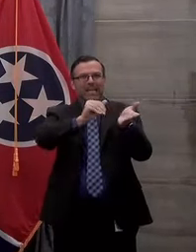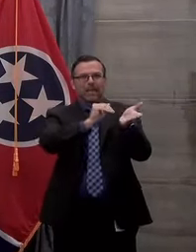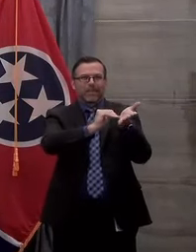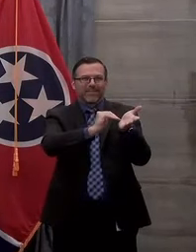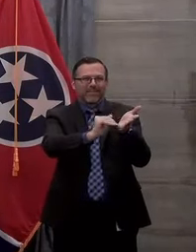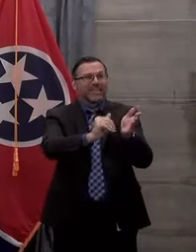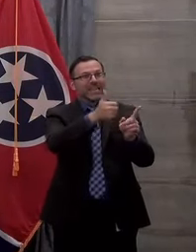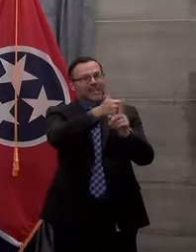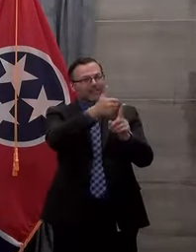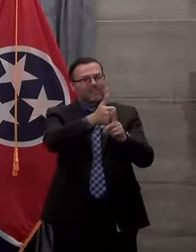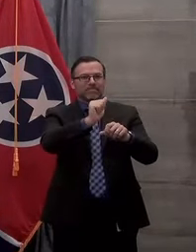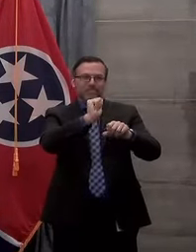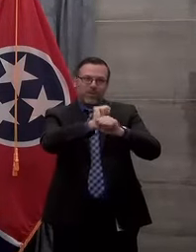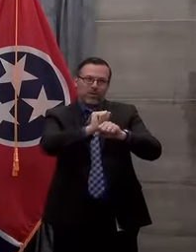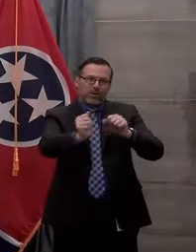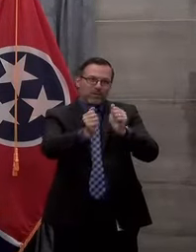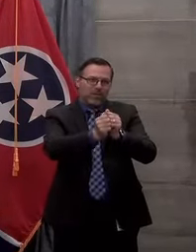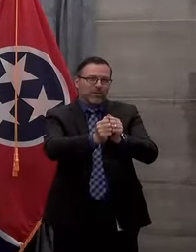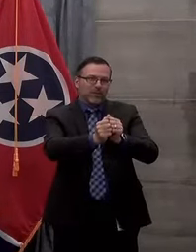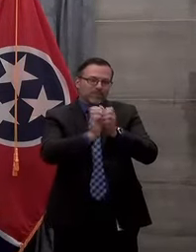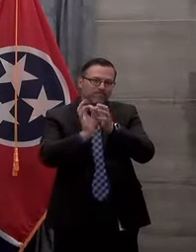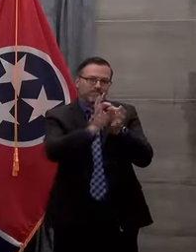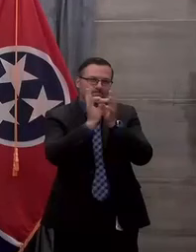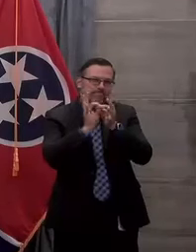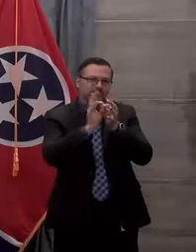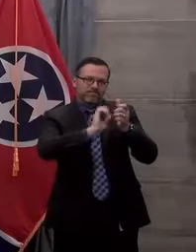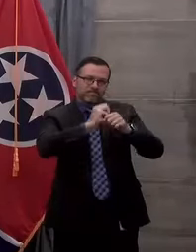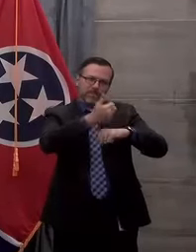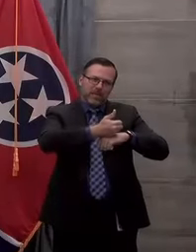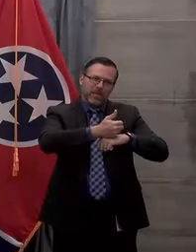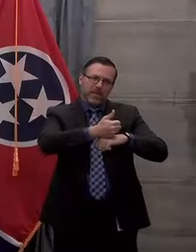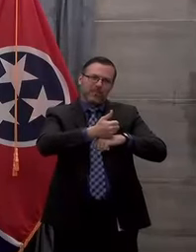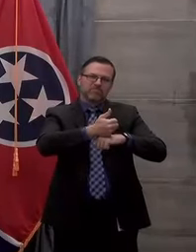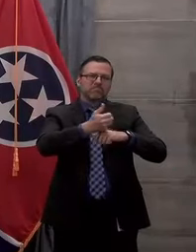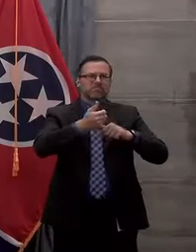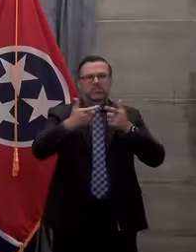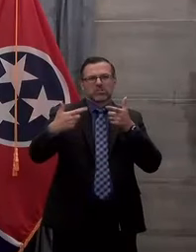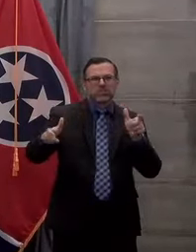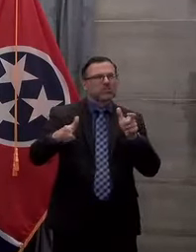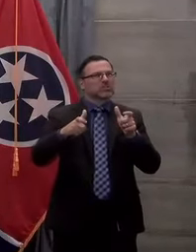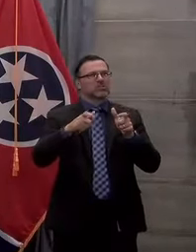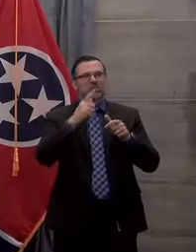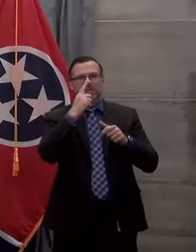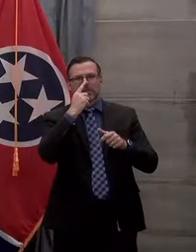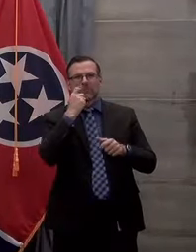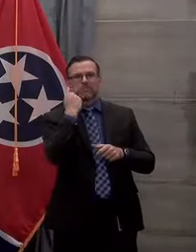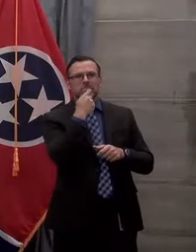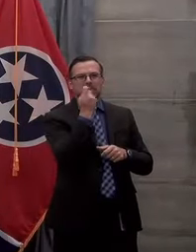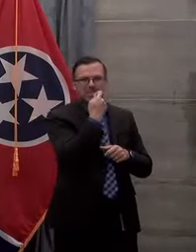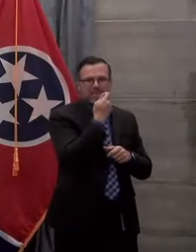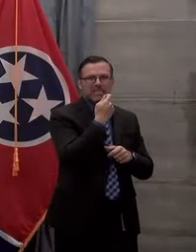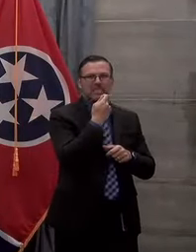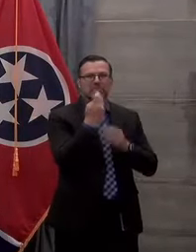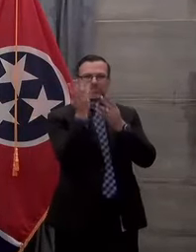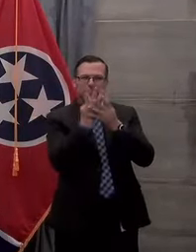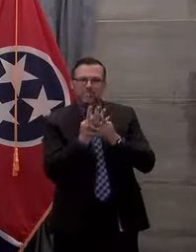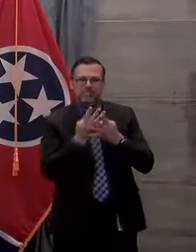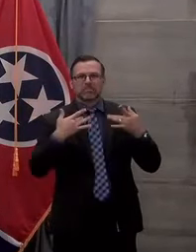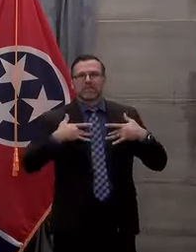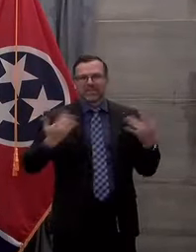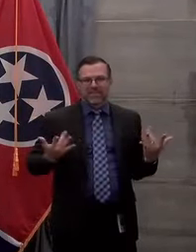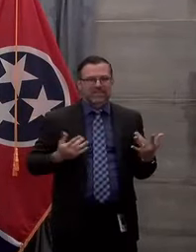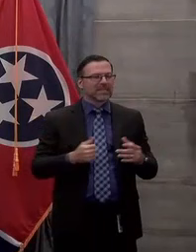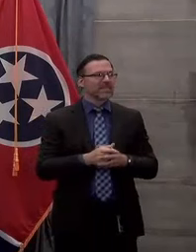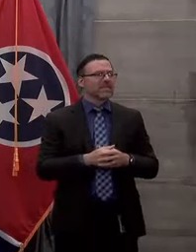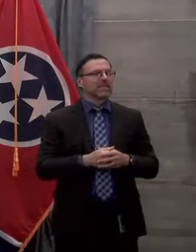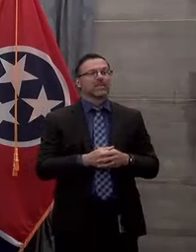actually working together to create a large testing event this weekend. Our faith communities have played